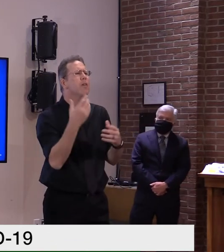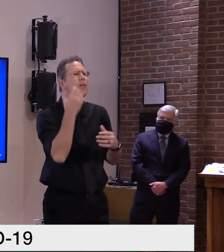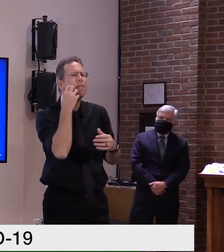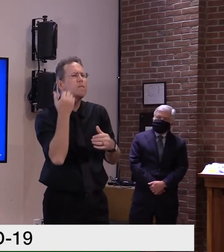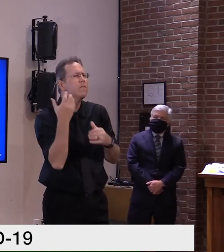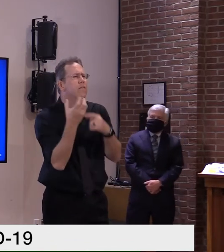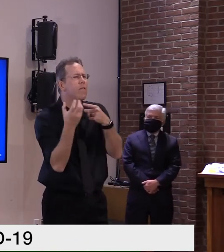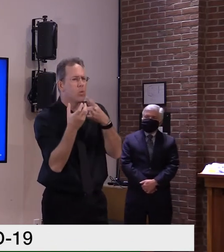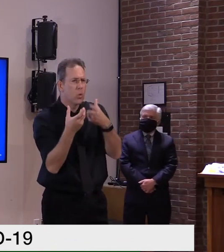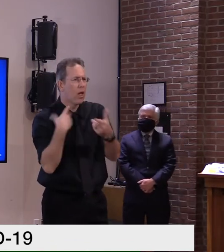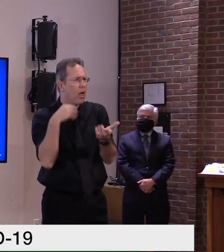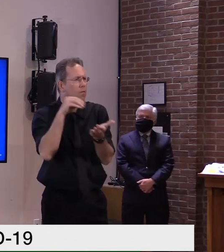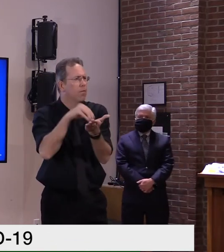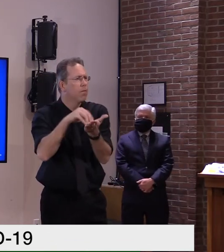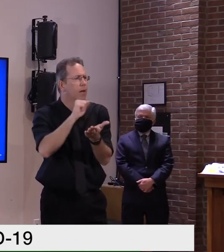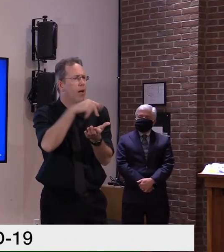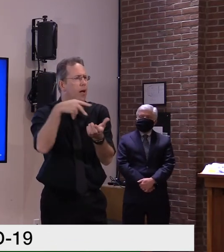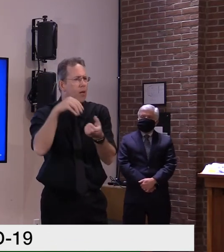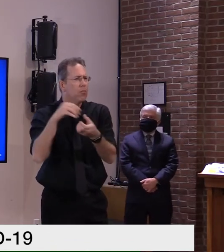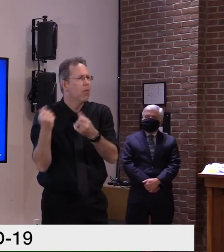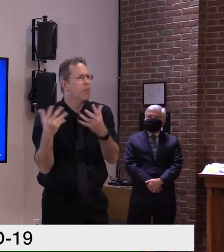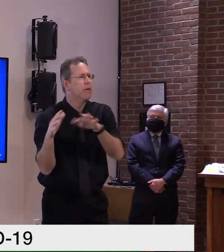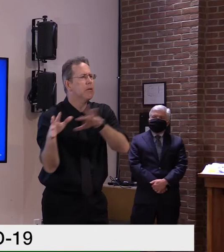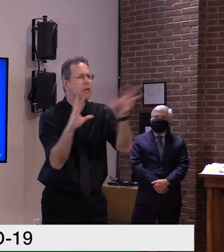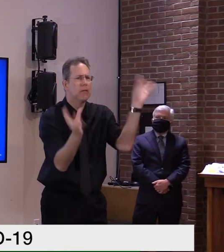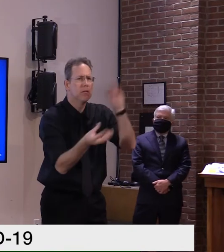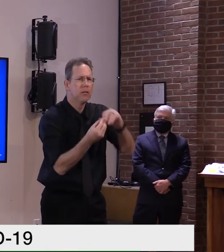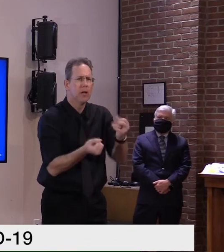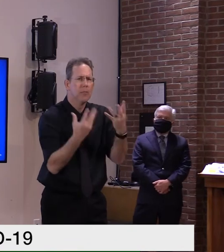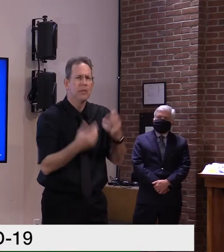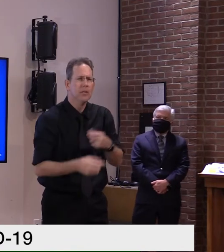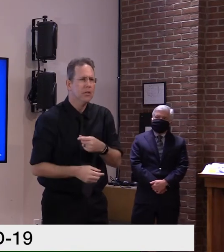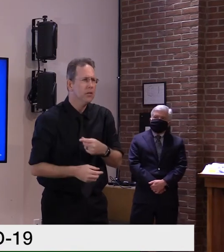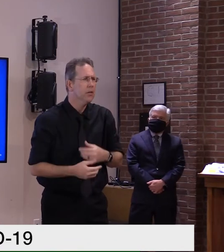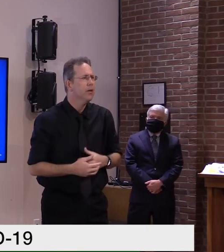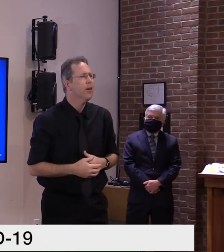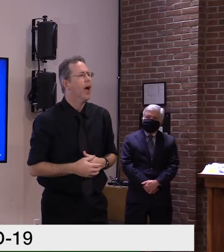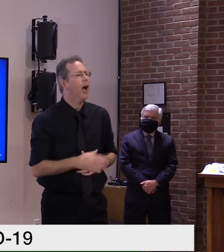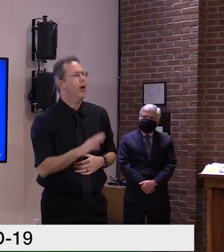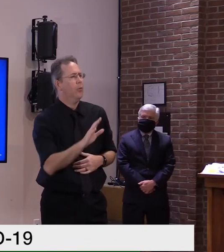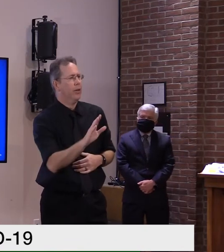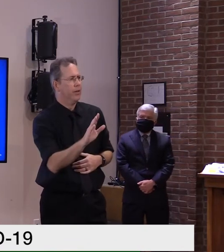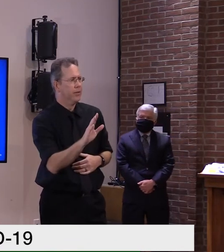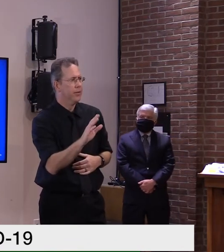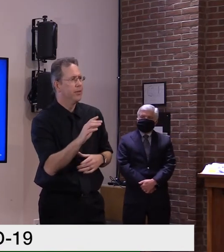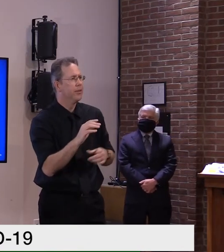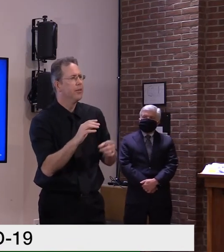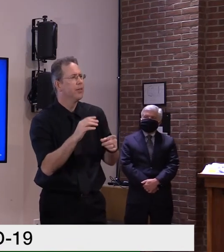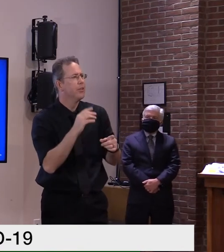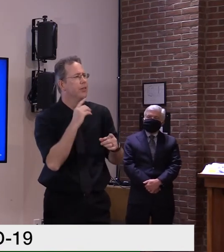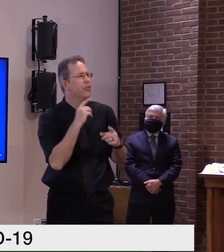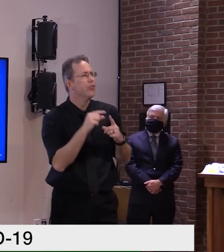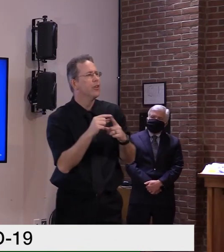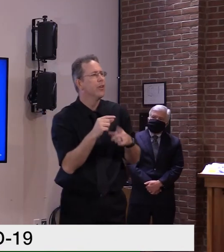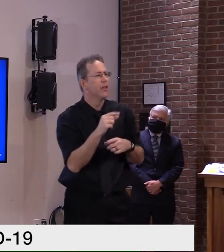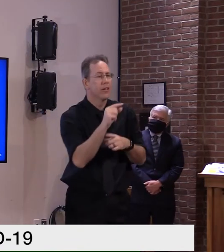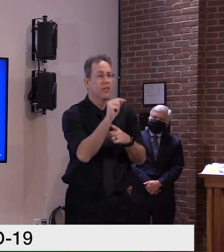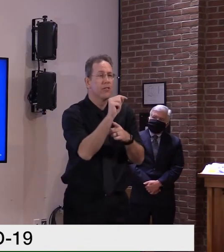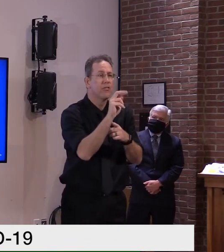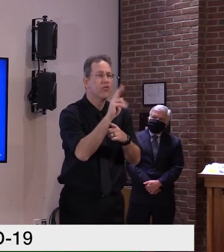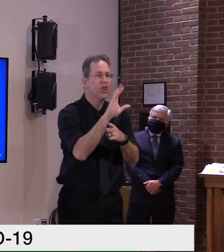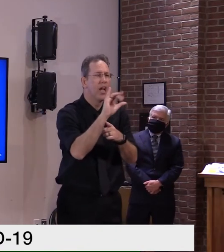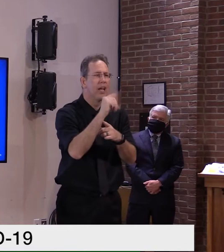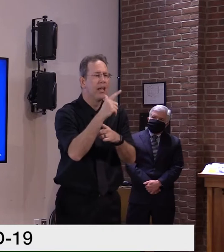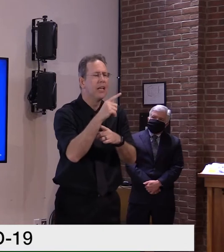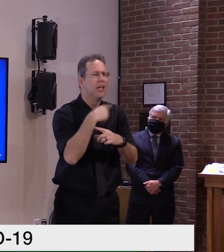Yeah, so just to clarify, it's certainly not tracking, it's sort of data that's provided by this third-party